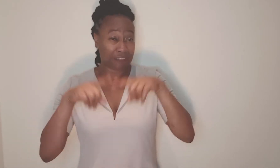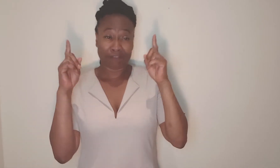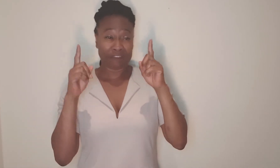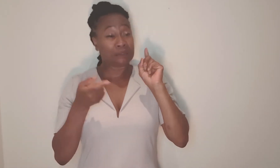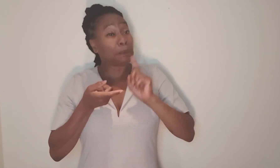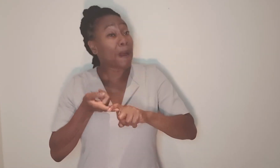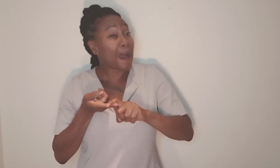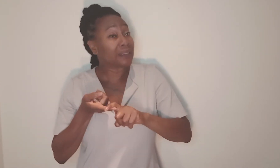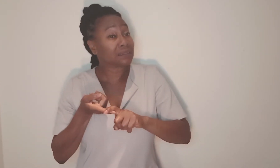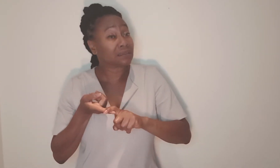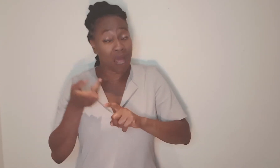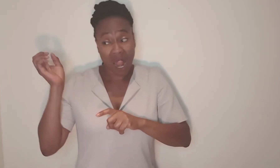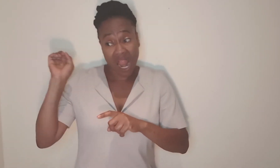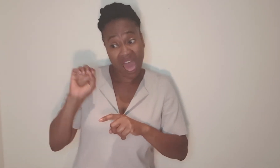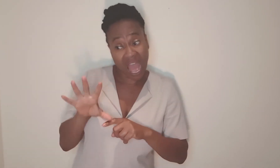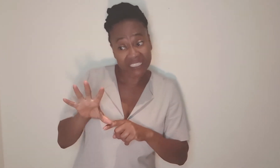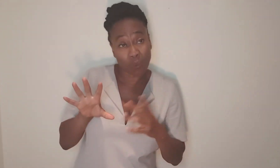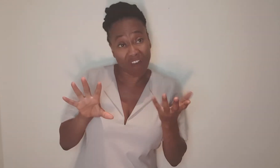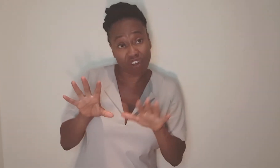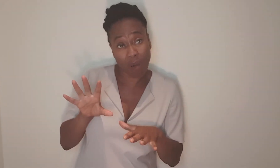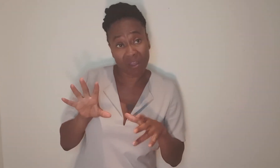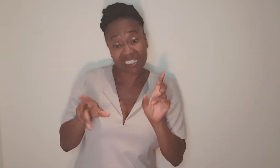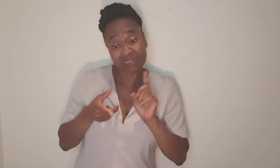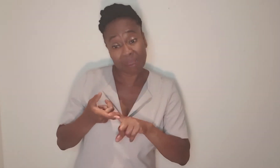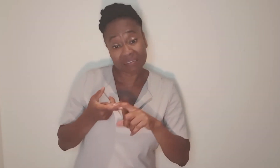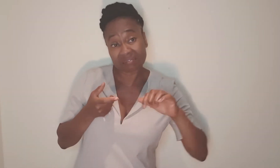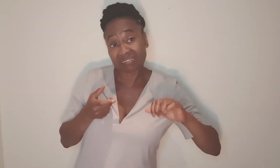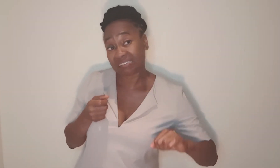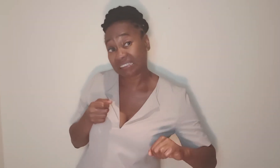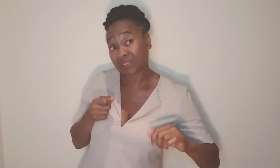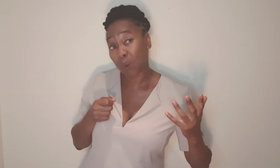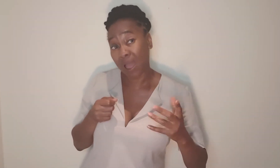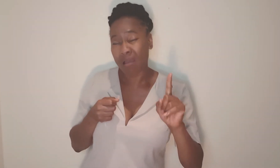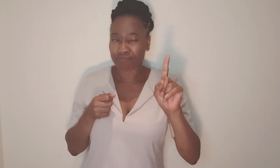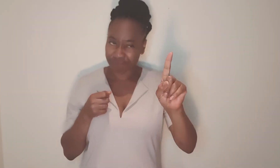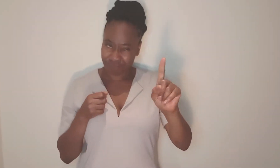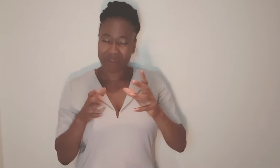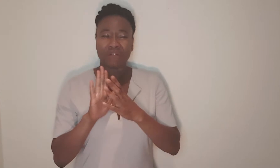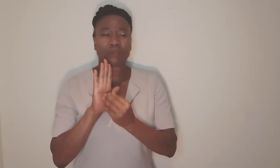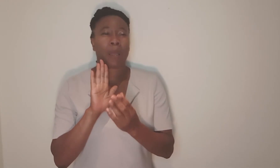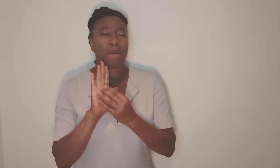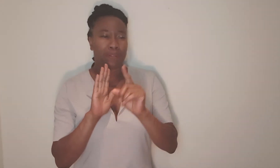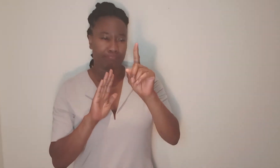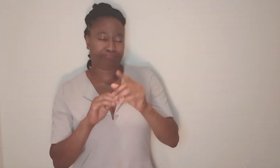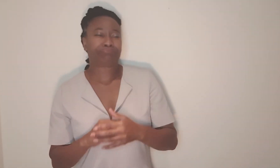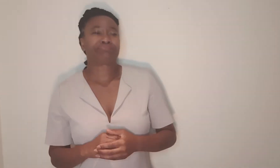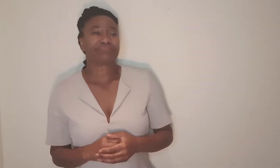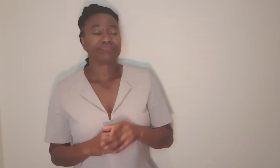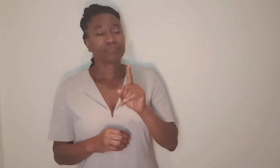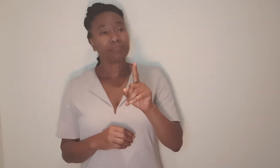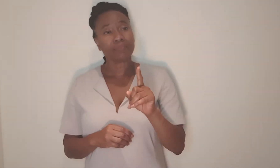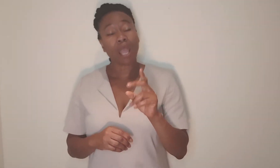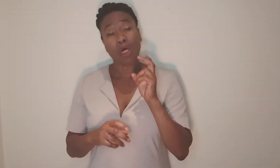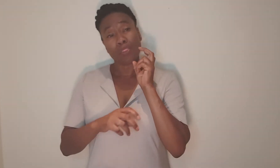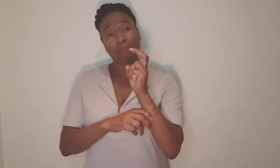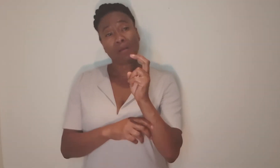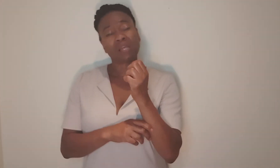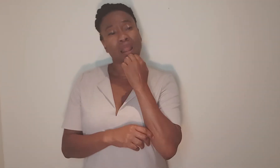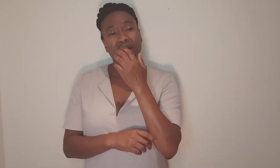coming from or where you're sitting. Take this, for example. On the top deck of the number 52, coming home from